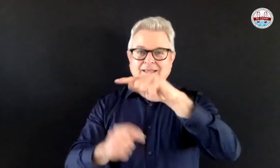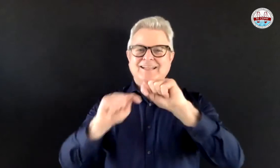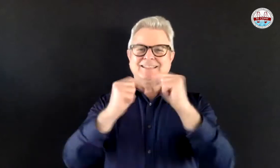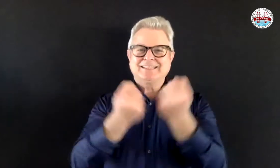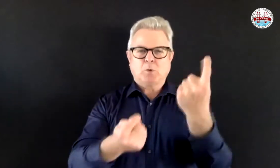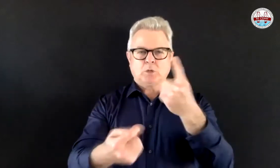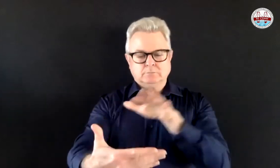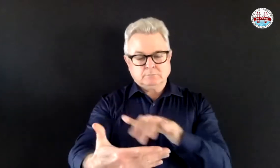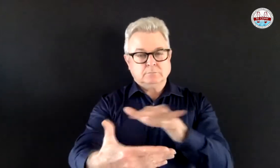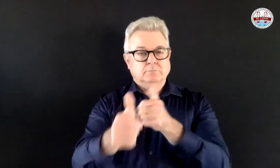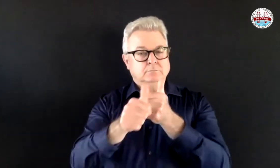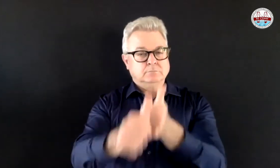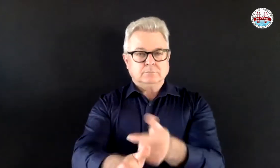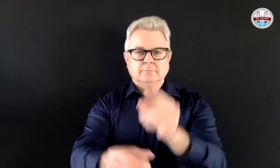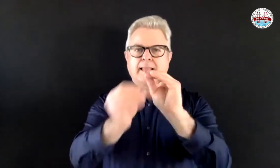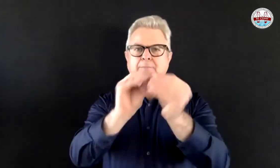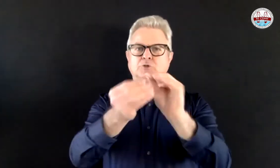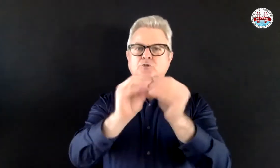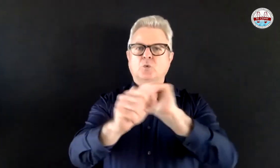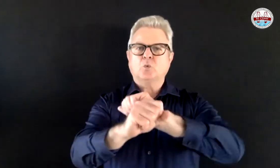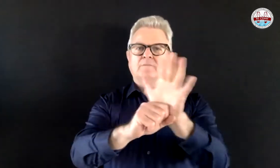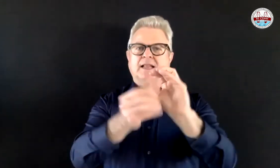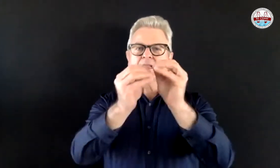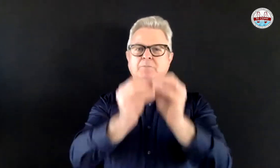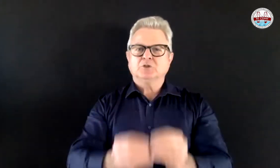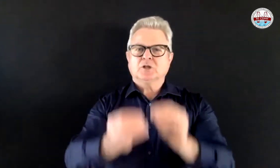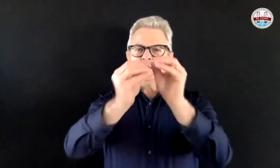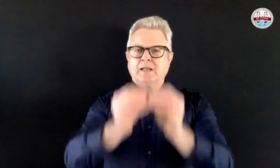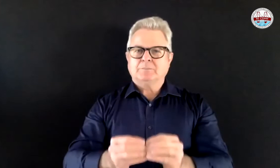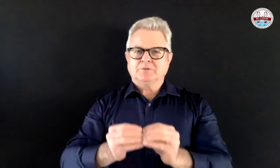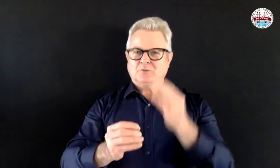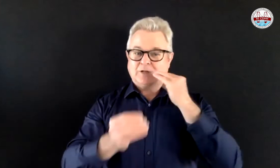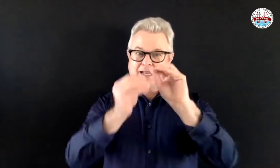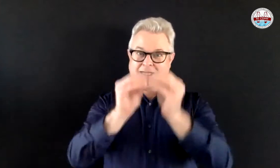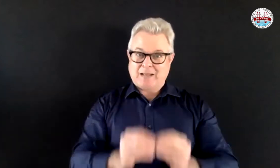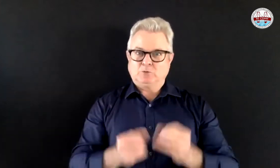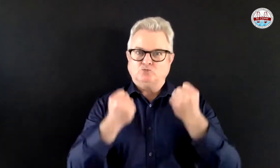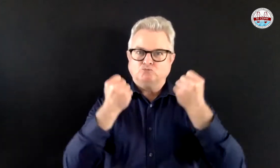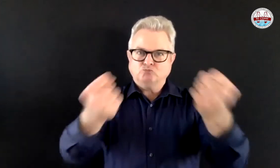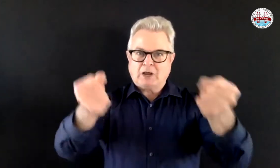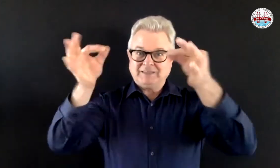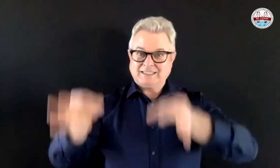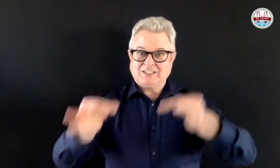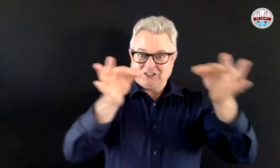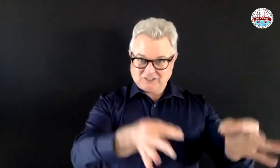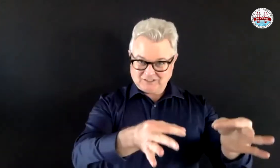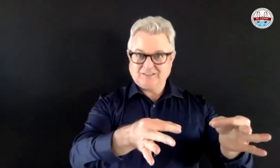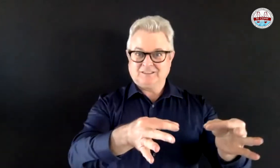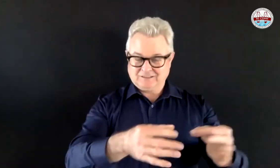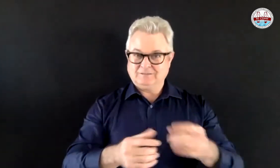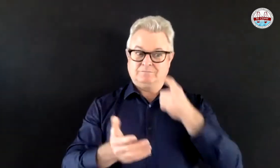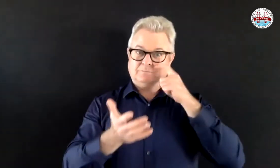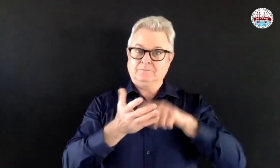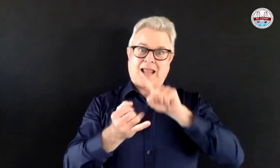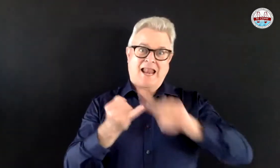Well, the governor, along with the Rhode Island Board of Health, have been following the numbers and looking at the